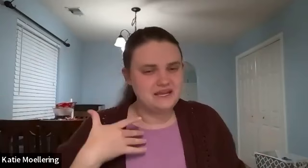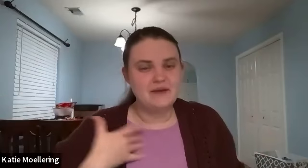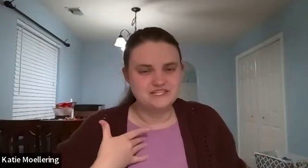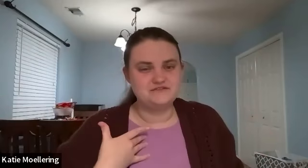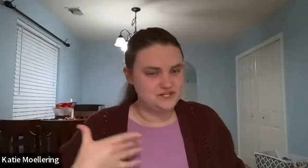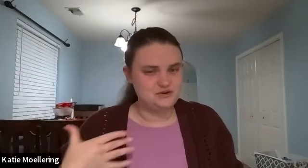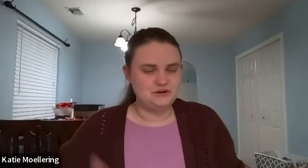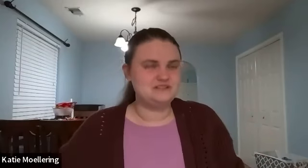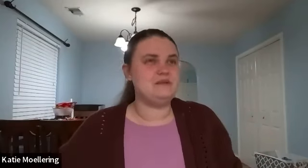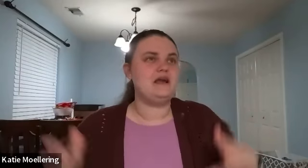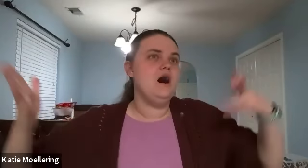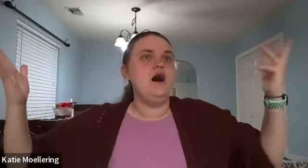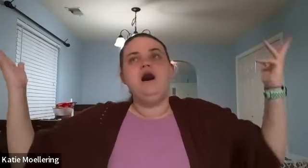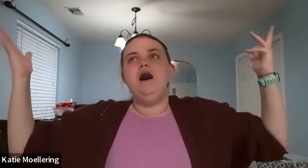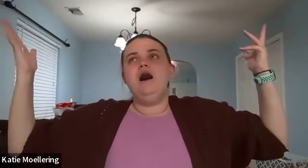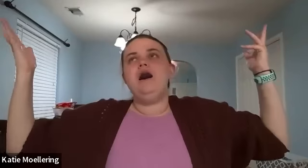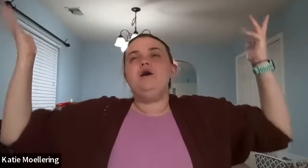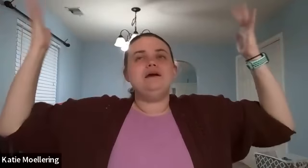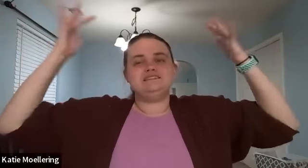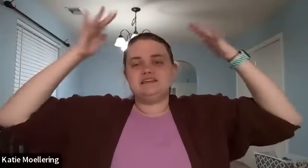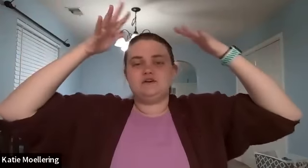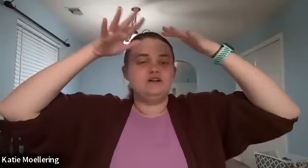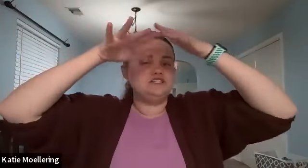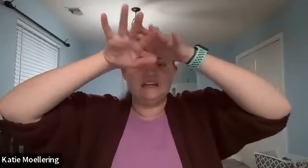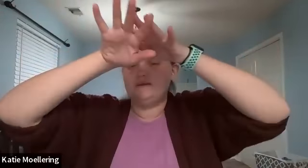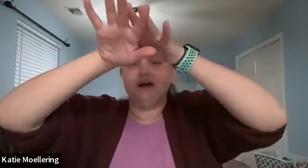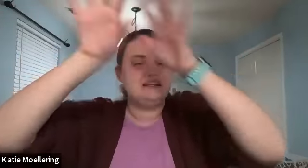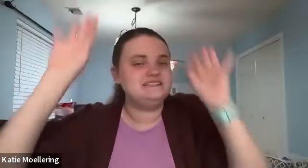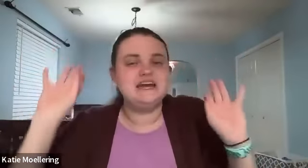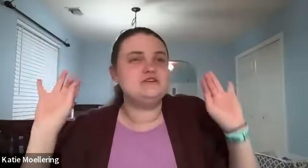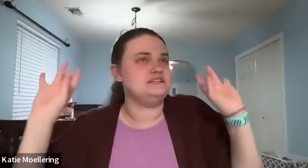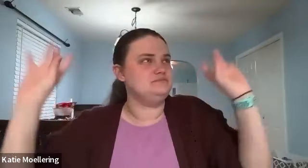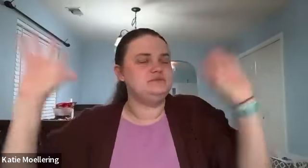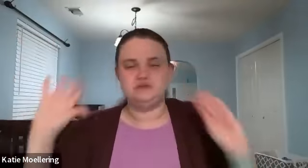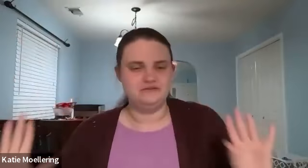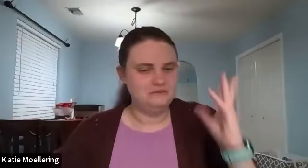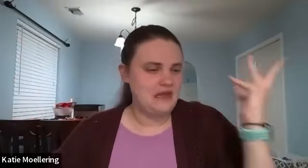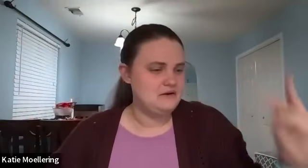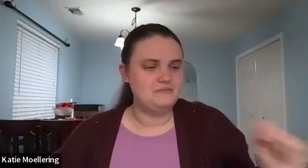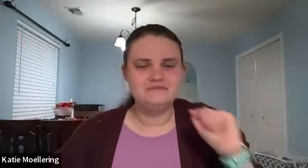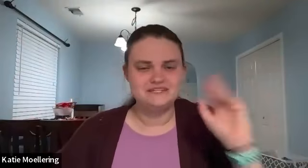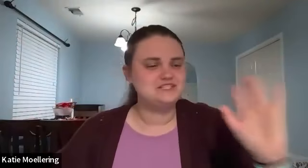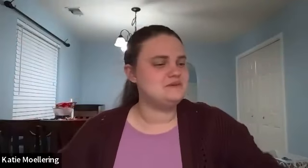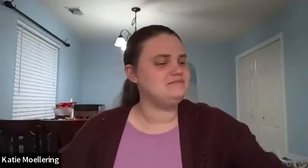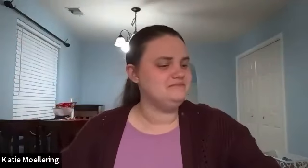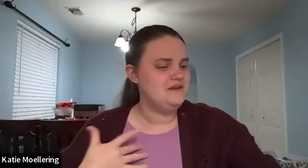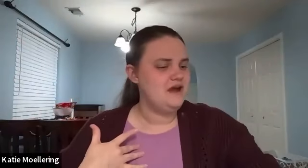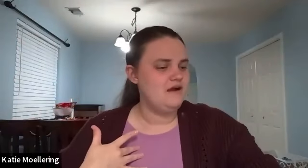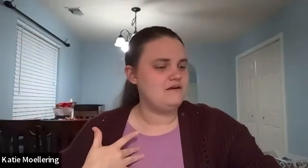I'm such a visual person. I'm like, oh, it's like they're all just kind of combining together and it's beautiful. I don't know. It's just me. All right.